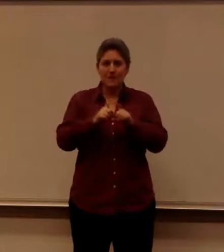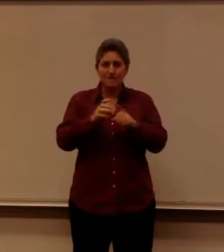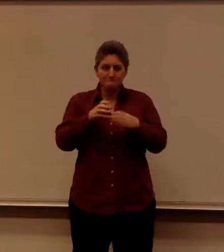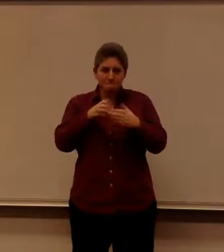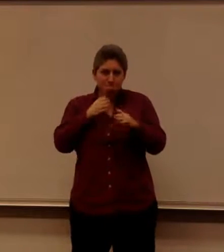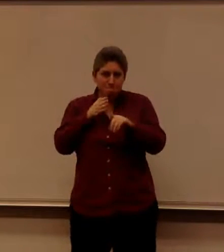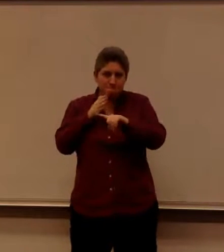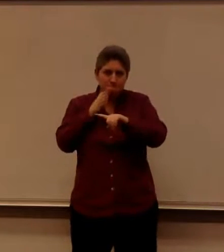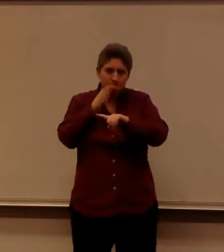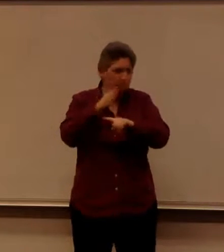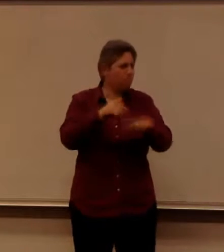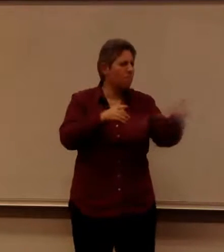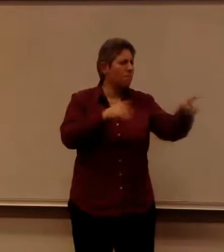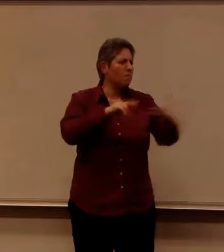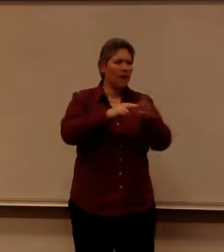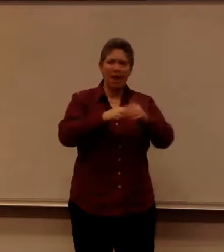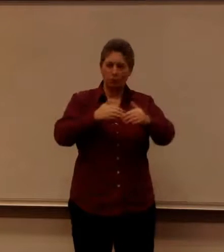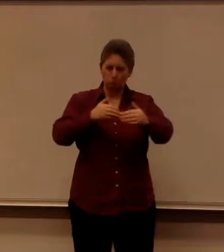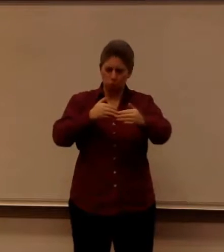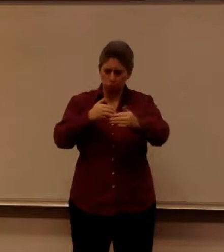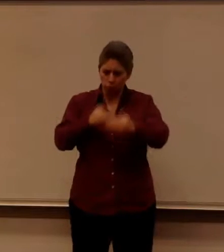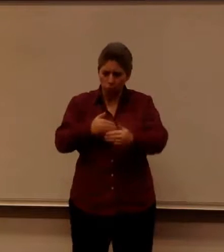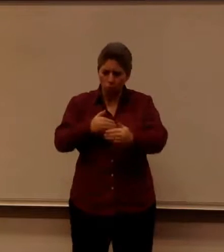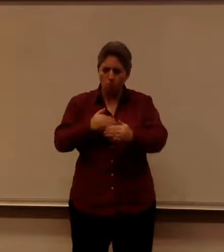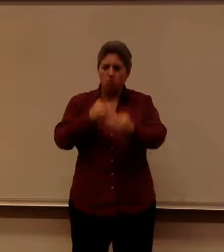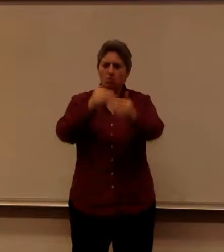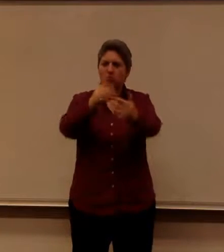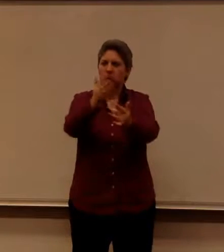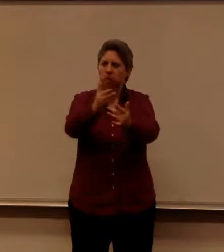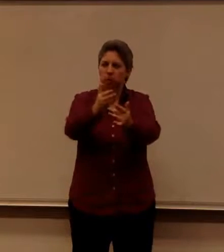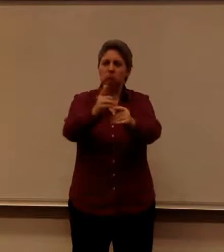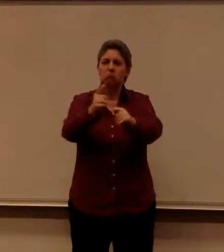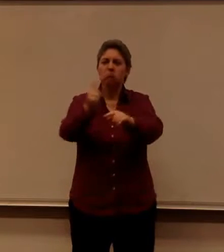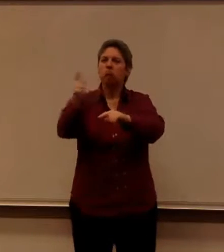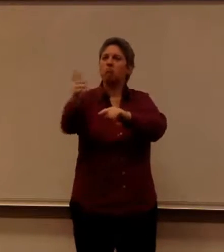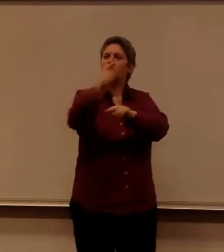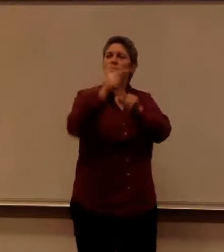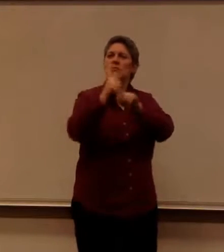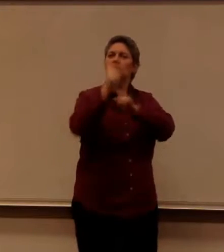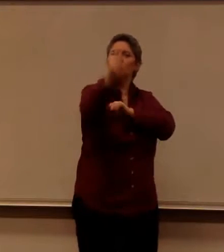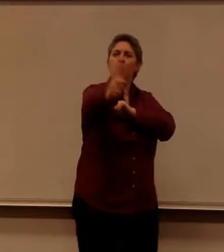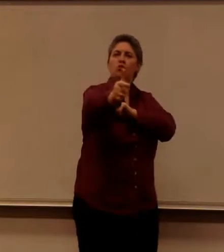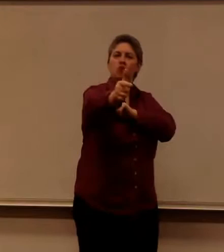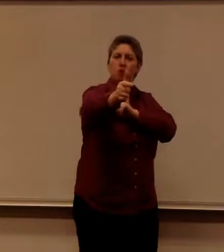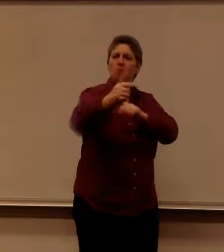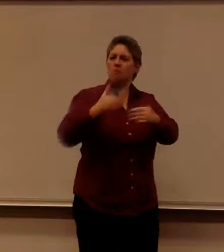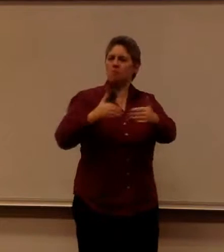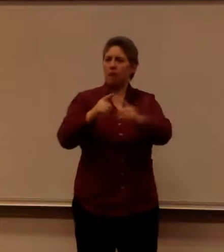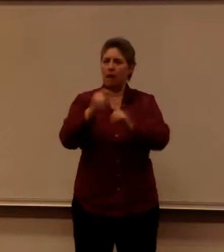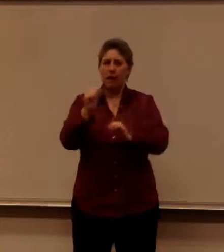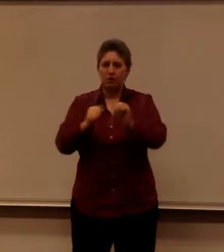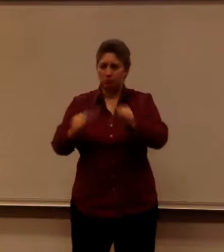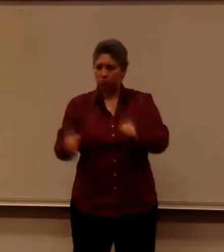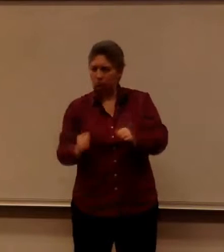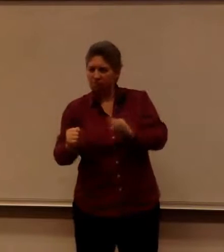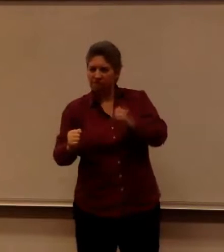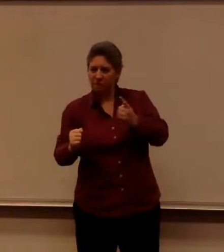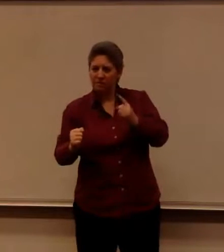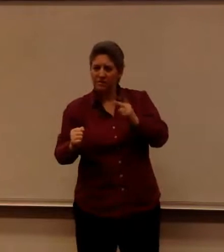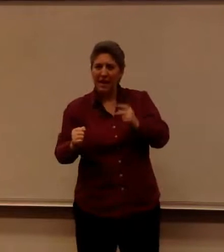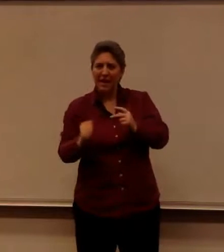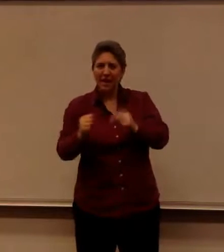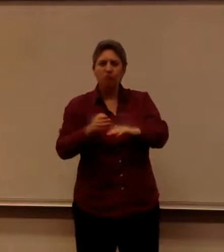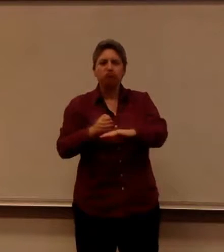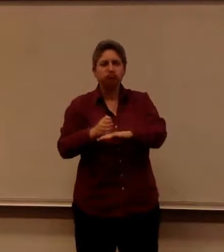together. Whether you're a coach, you're a car, we're all there. You're not able to overtake or jump ahead. We're all in the same road, both short